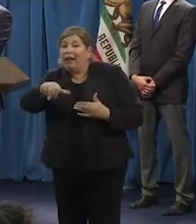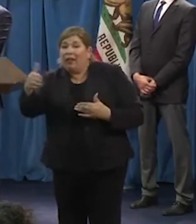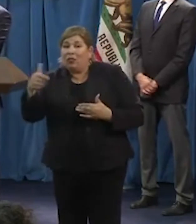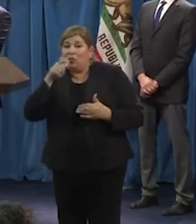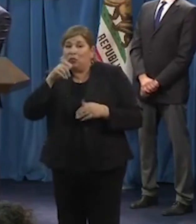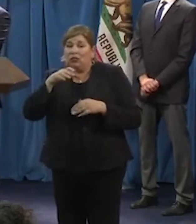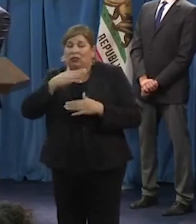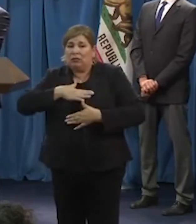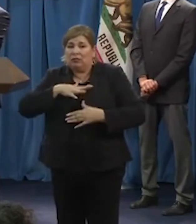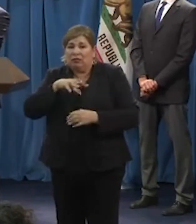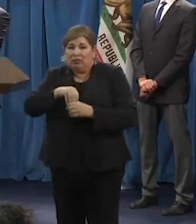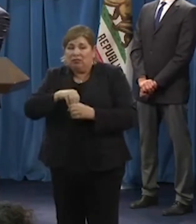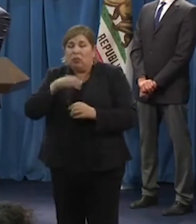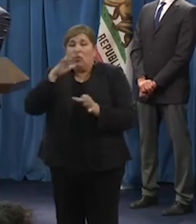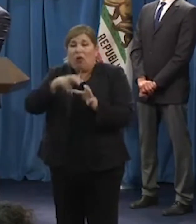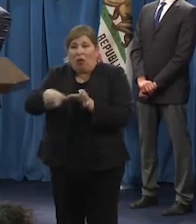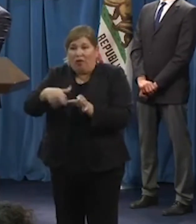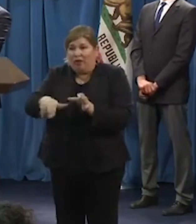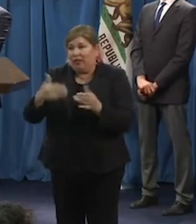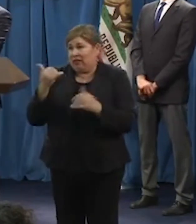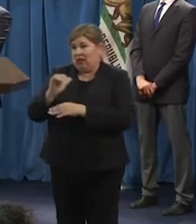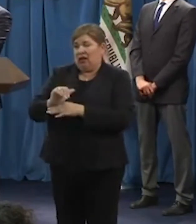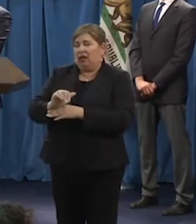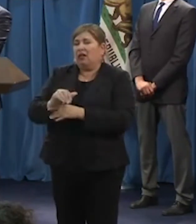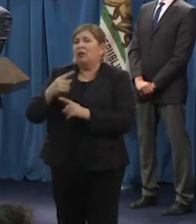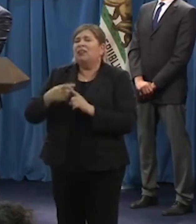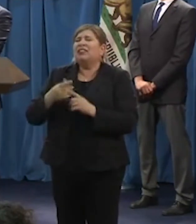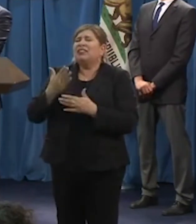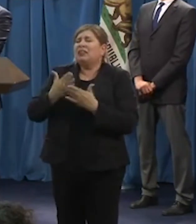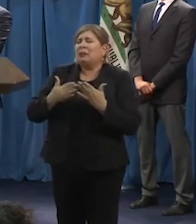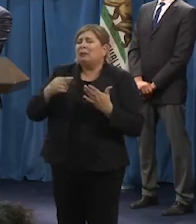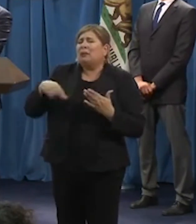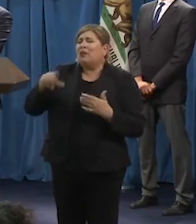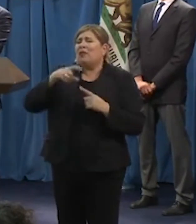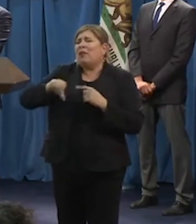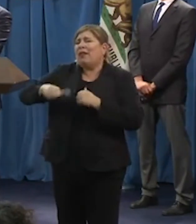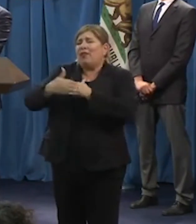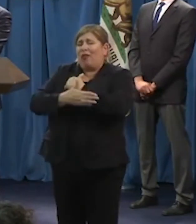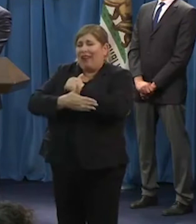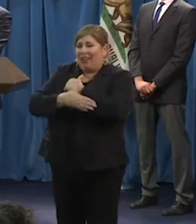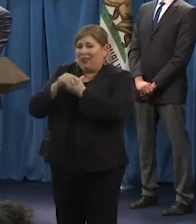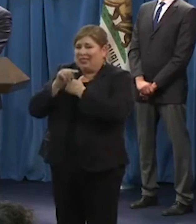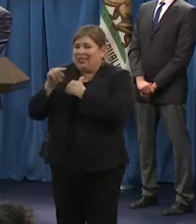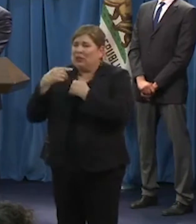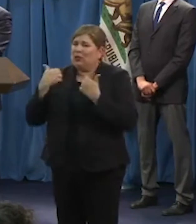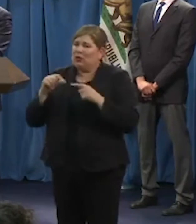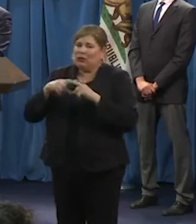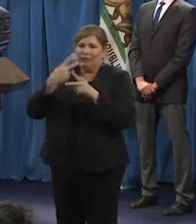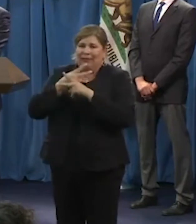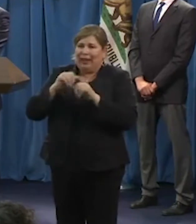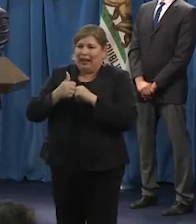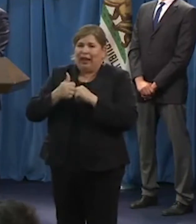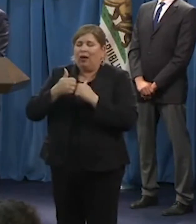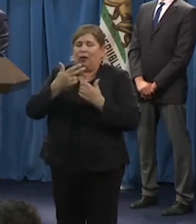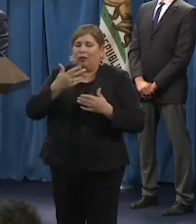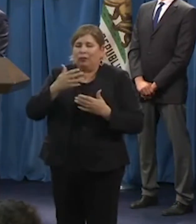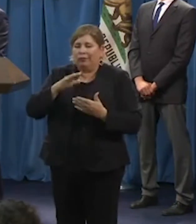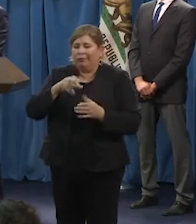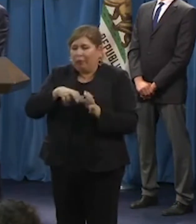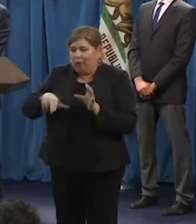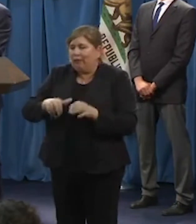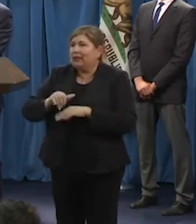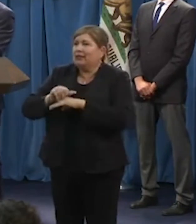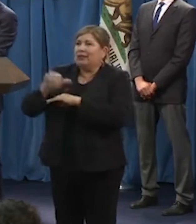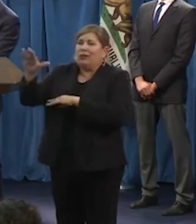tonight, save a few foreigners that we are still trying to get back home and get them on appropriate flights.